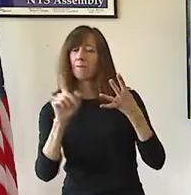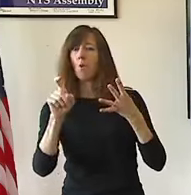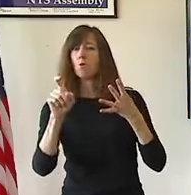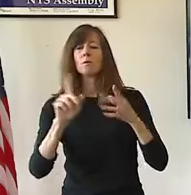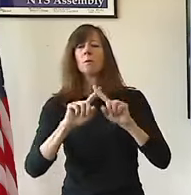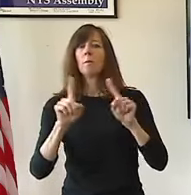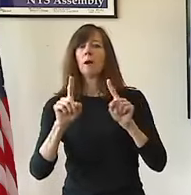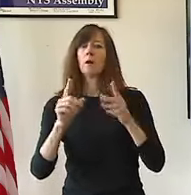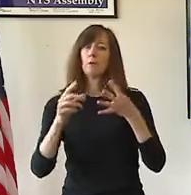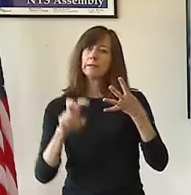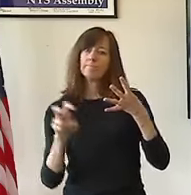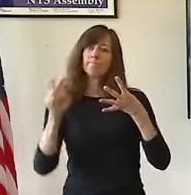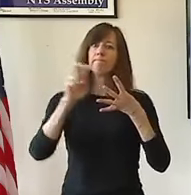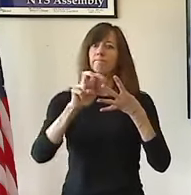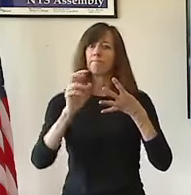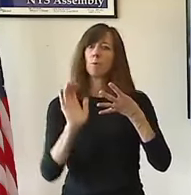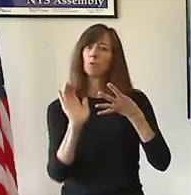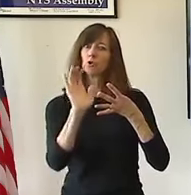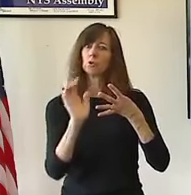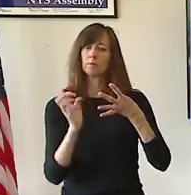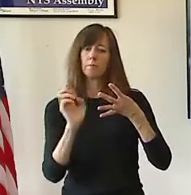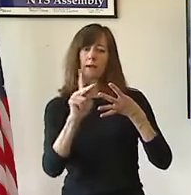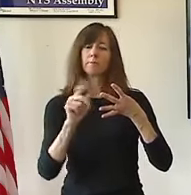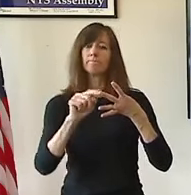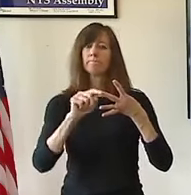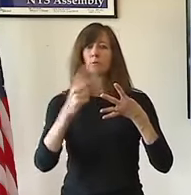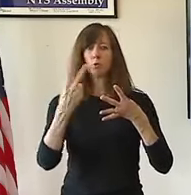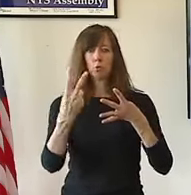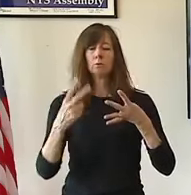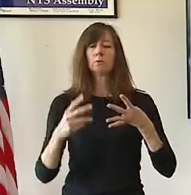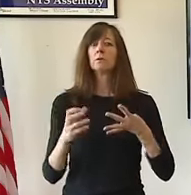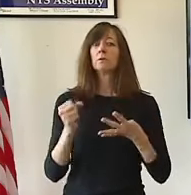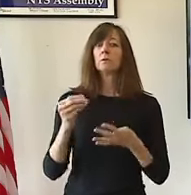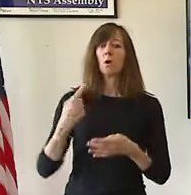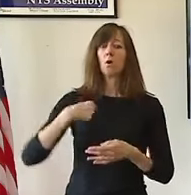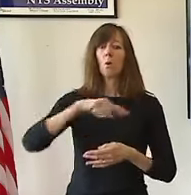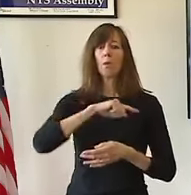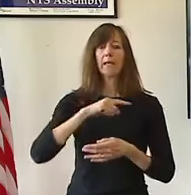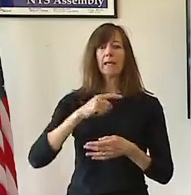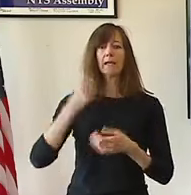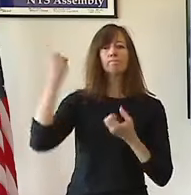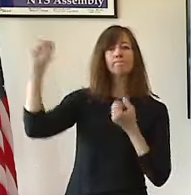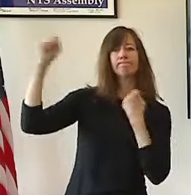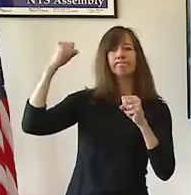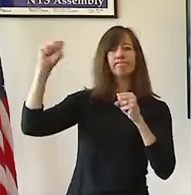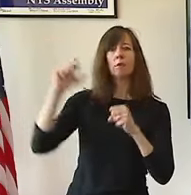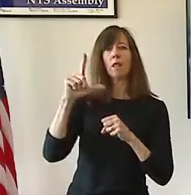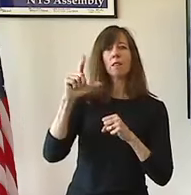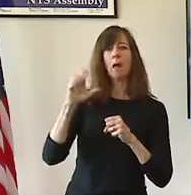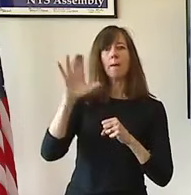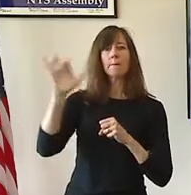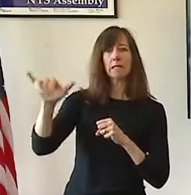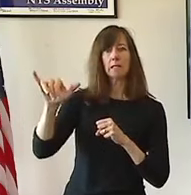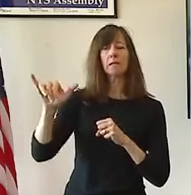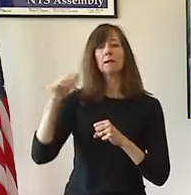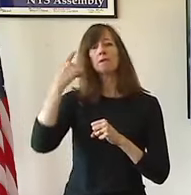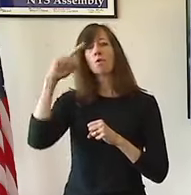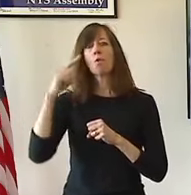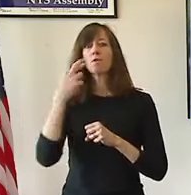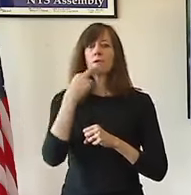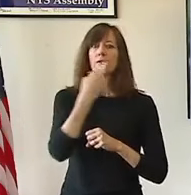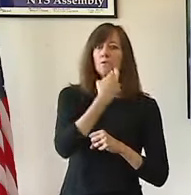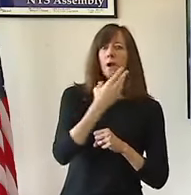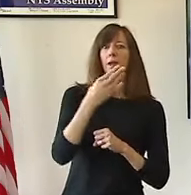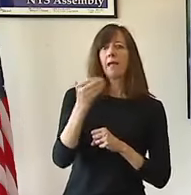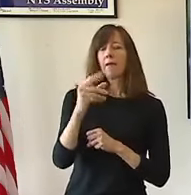The state, based on our requests and the lobbying of the New York State Restaurant and Tavern Association, the